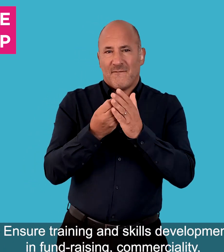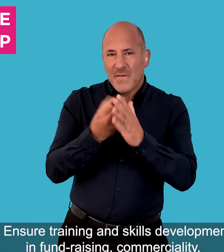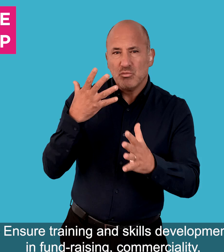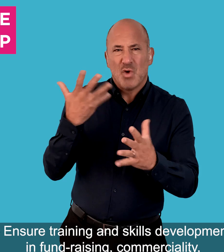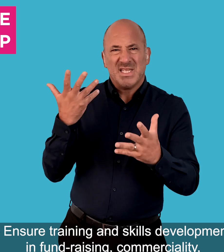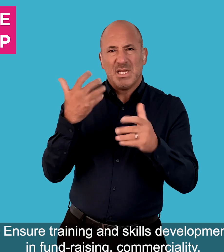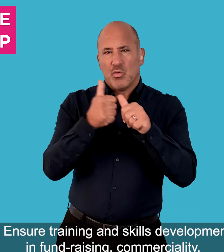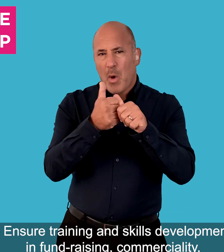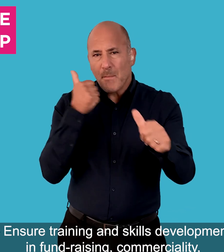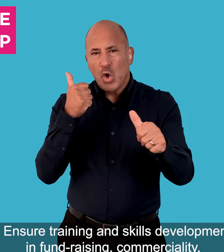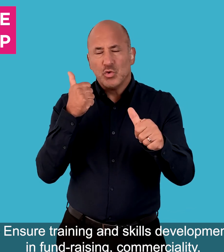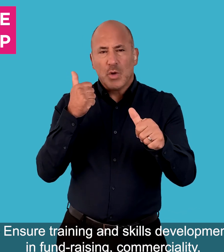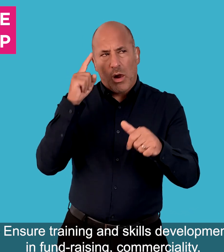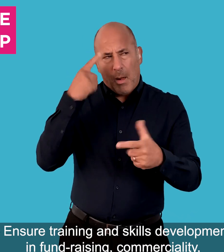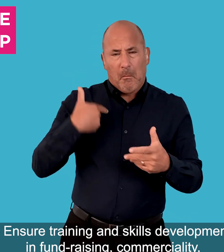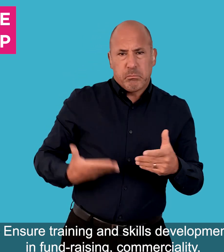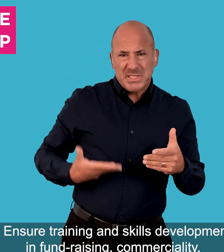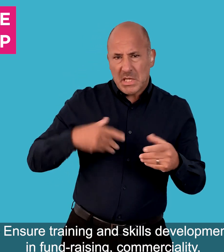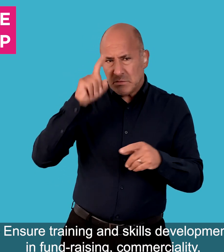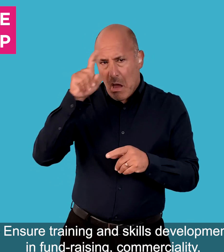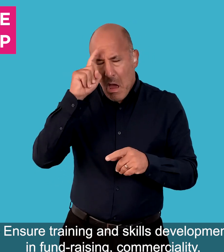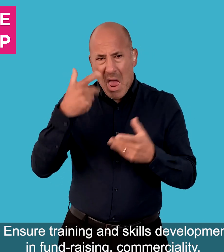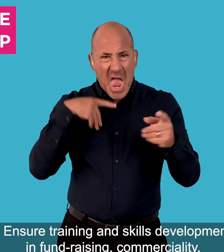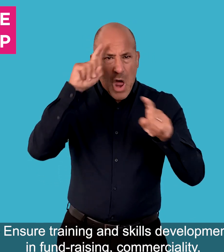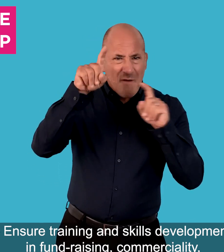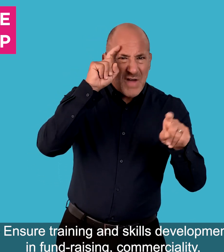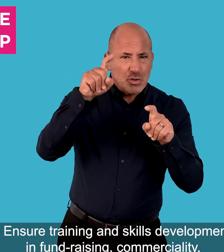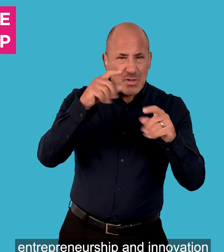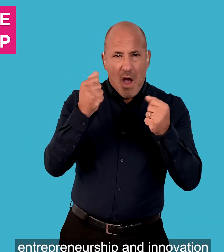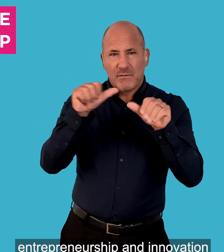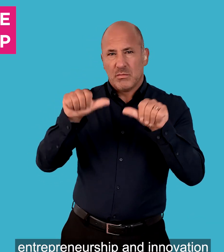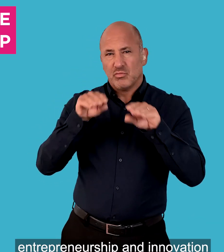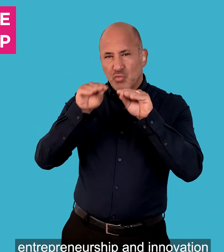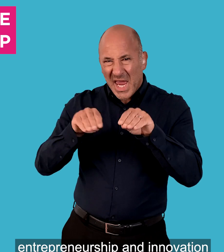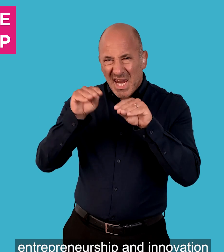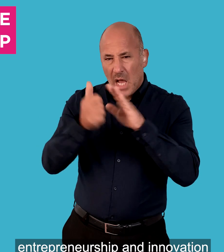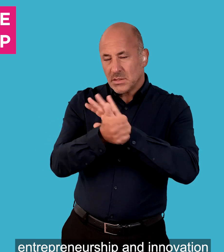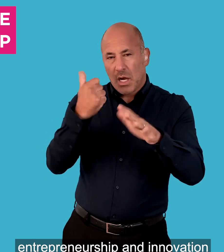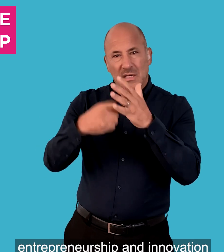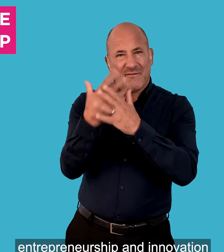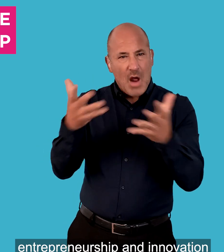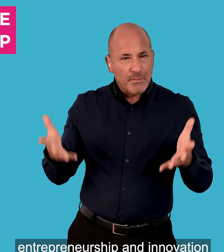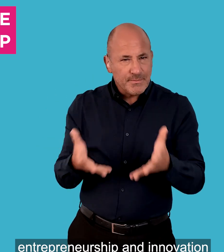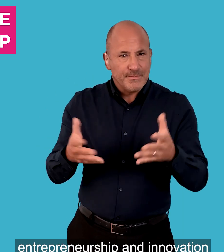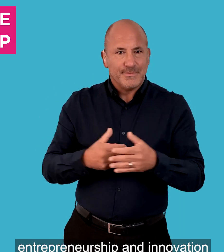Ensure training and skills development in fundraising, commerciality, entrepreneurship and